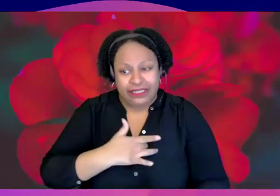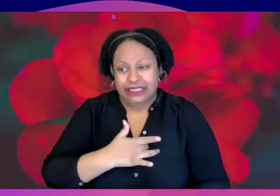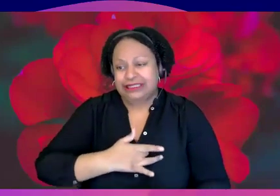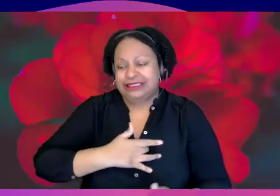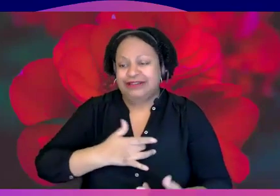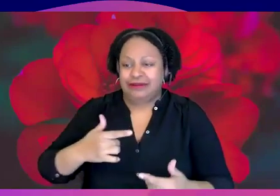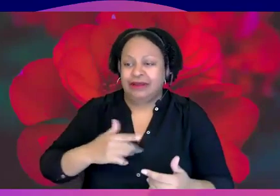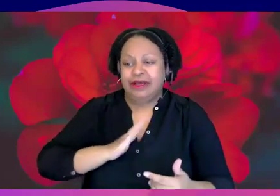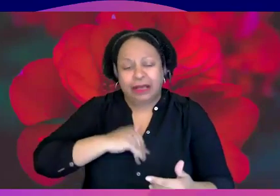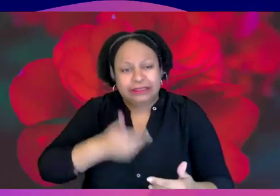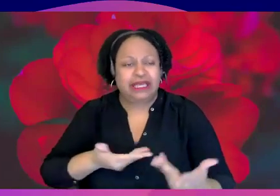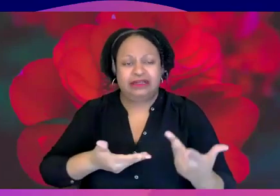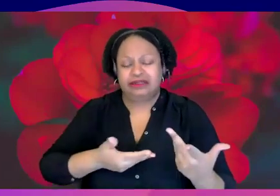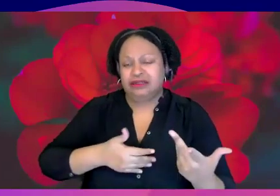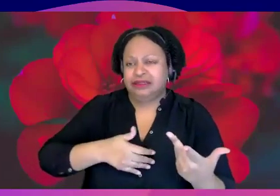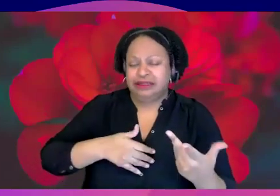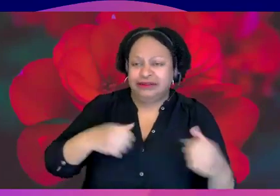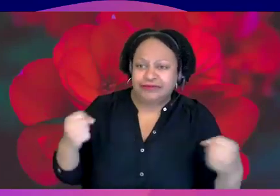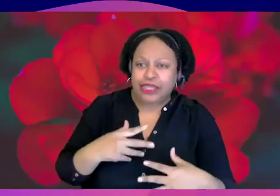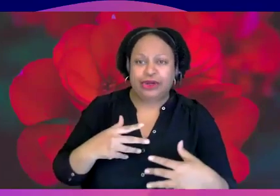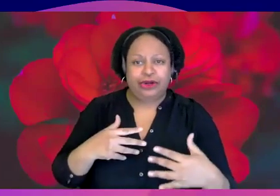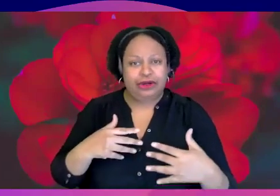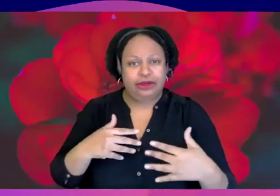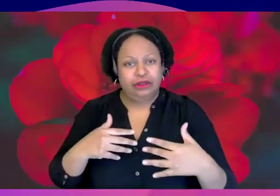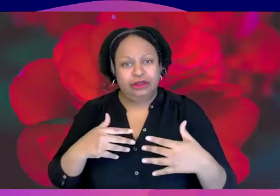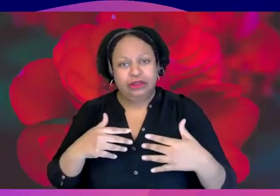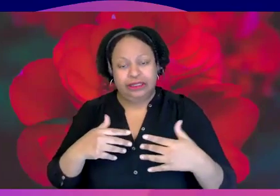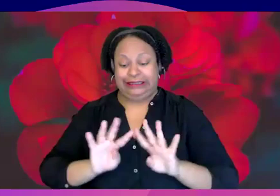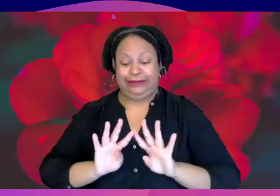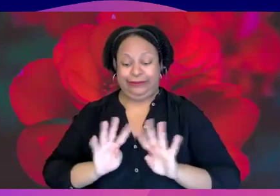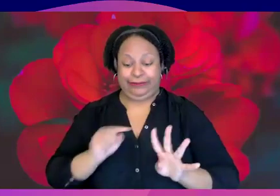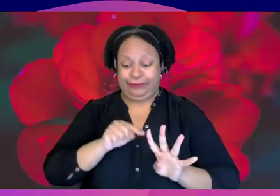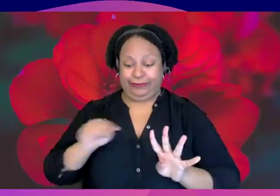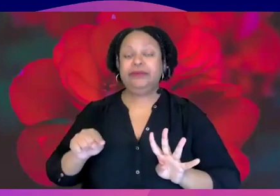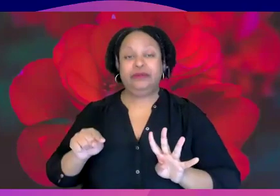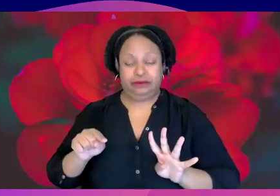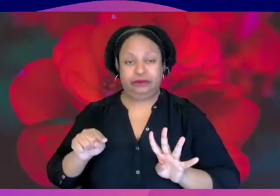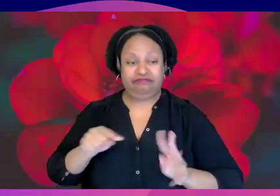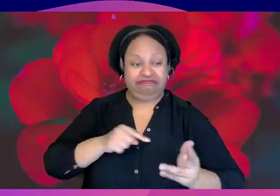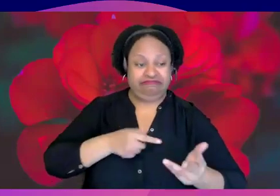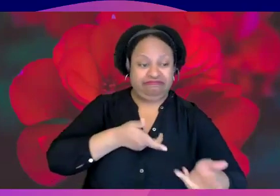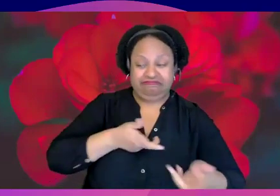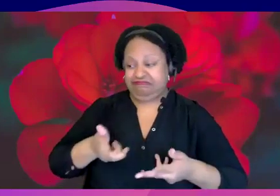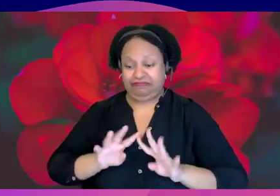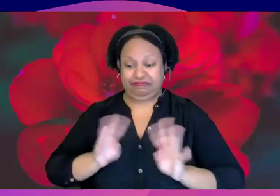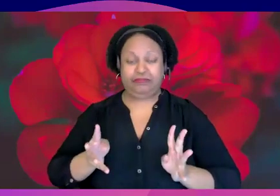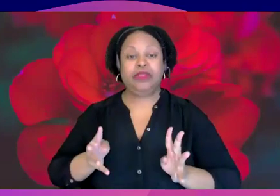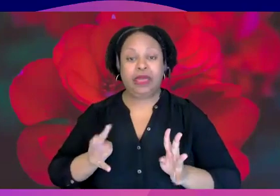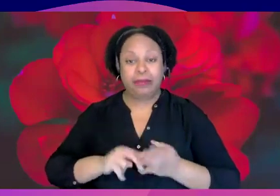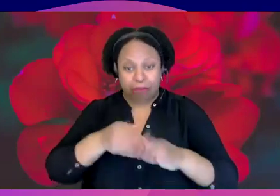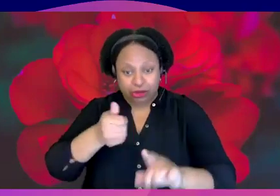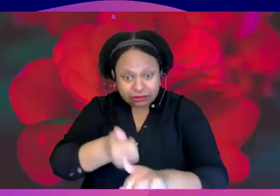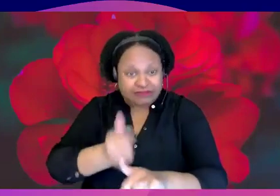or fear with the people in your own ring level or to the larger ring levels. And so in this way, we're ensuring that the person who's